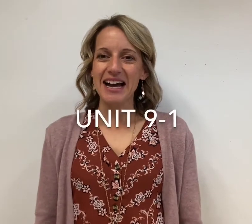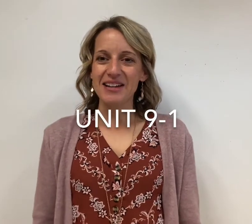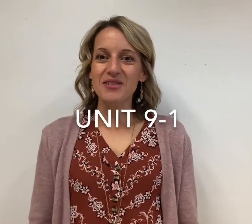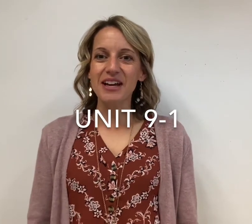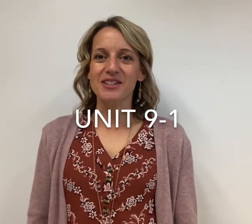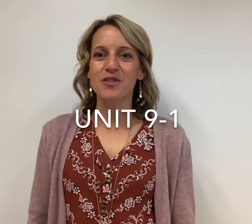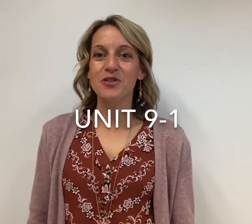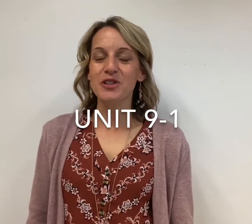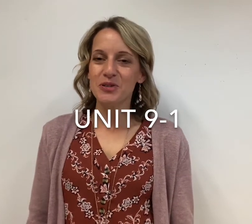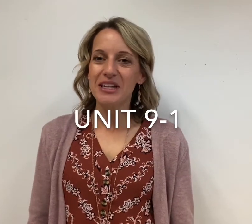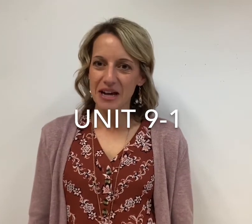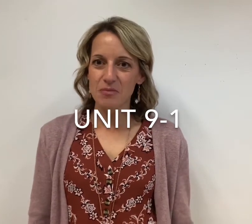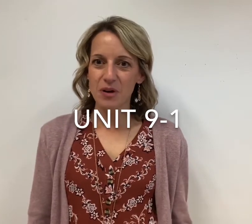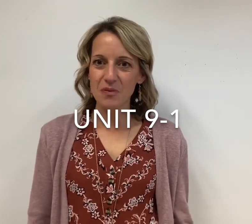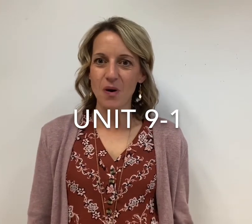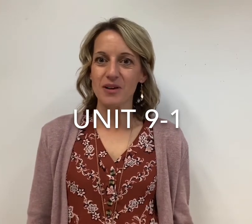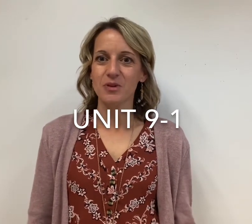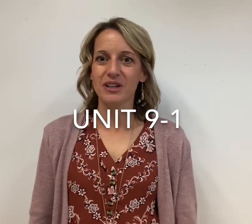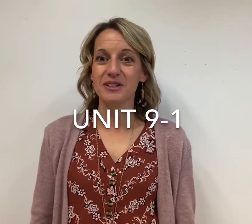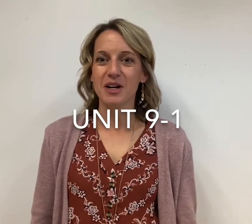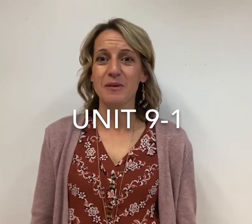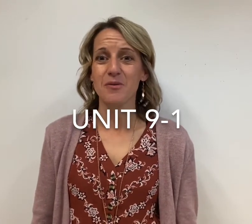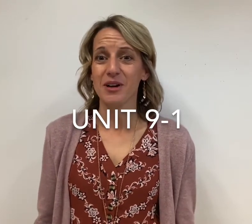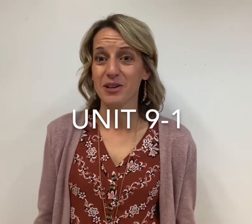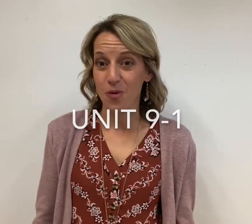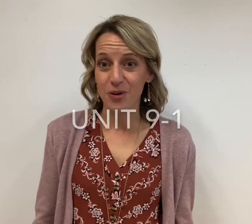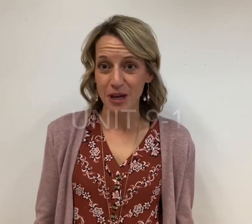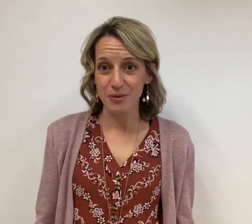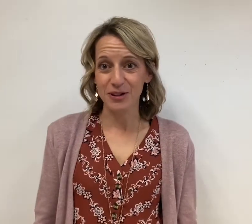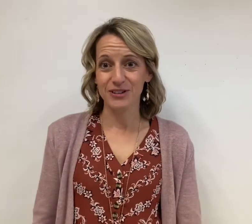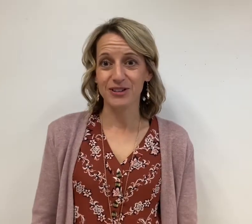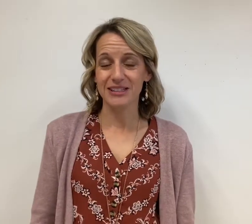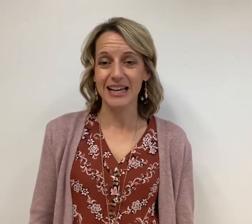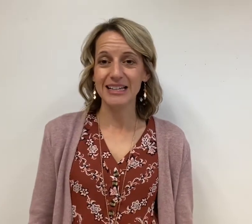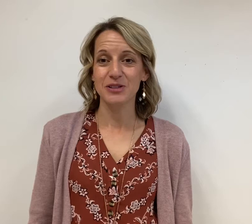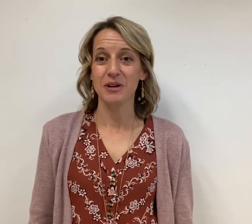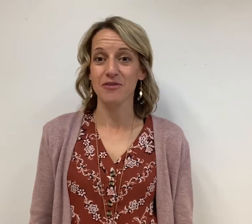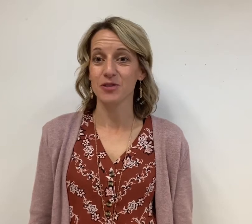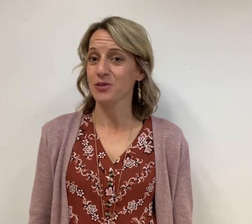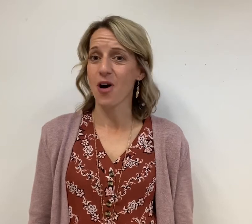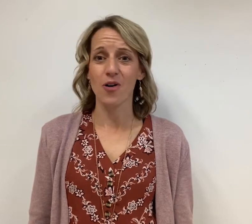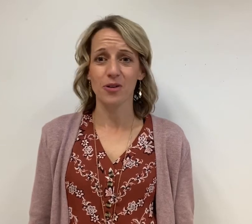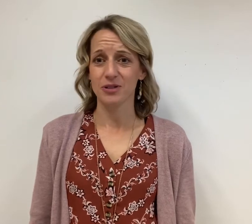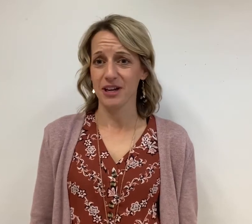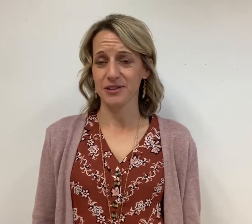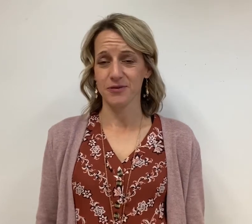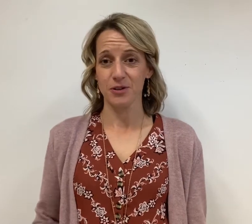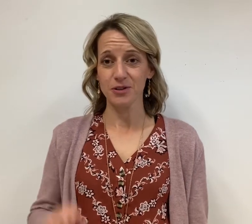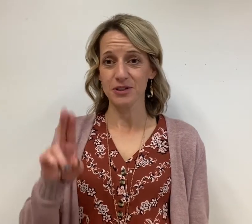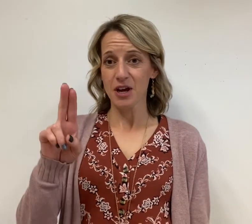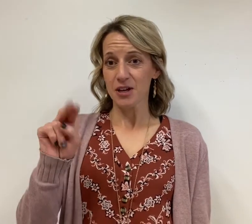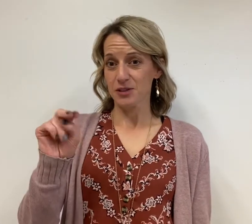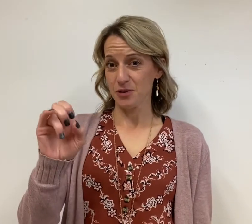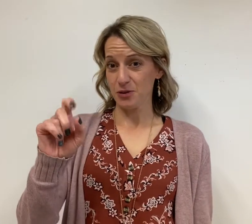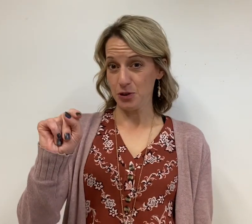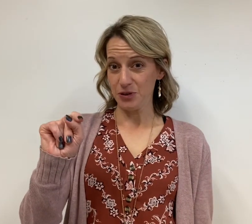Hi, okay, so for Unit 9.1, we're going to talk about what your neighborhood looks like. So we have to learn all those signs first. So Unit